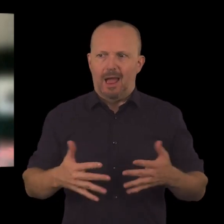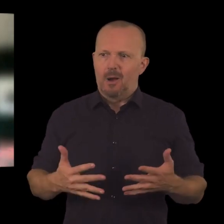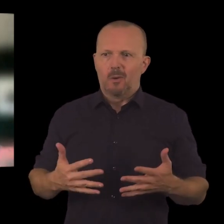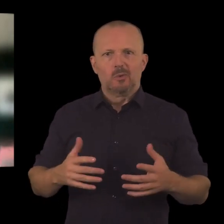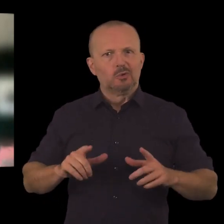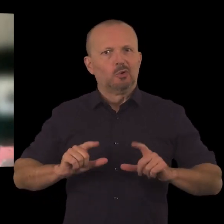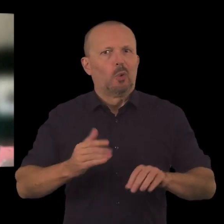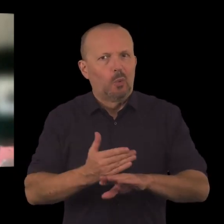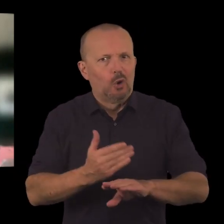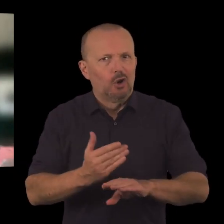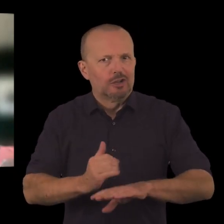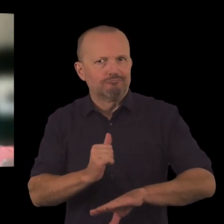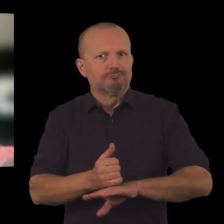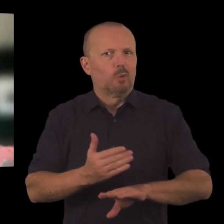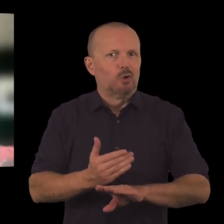Cool.